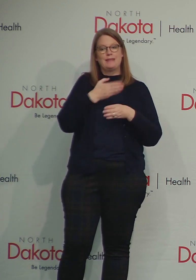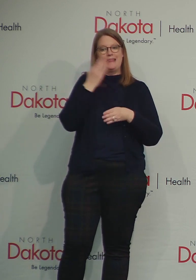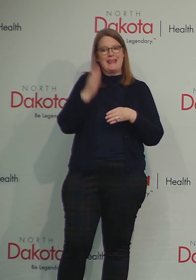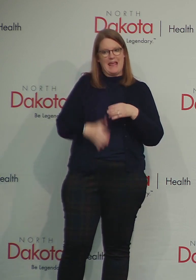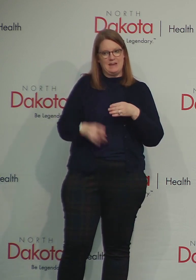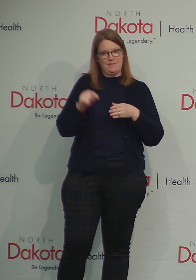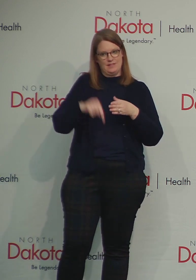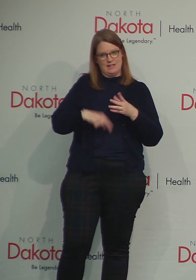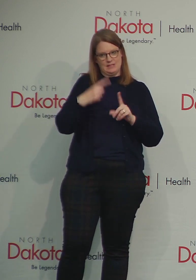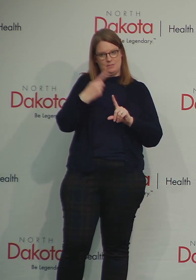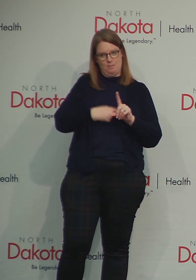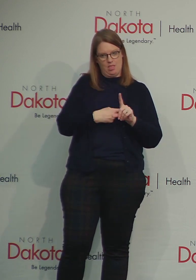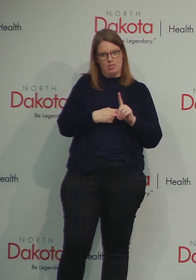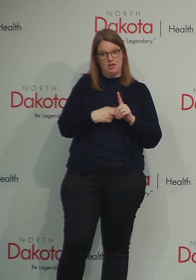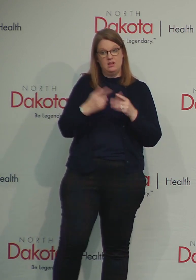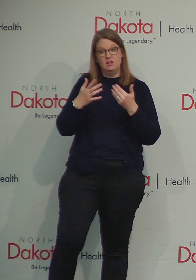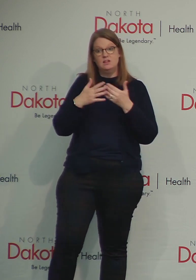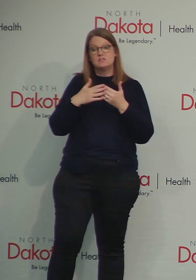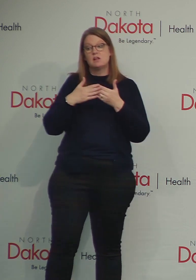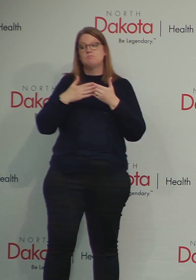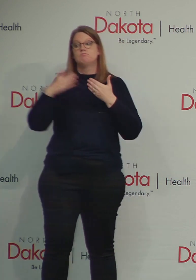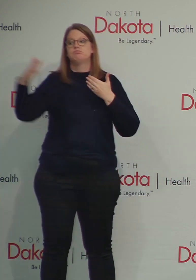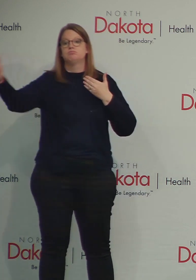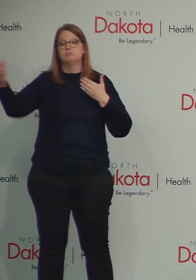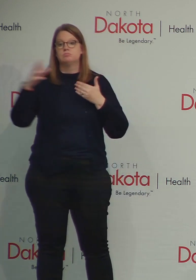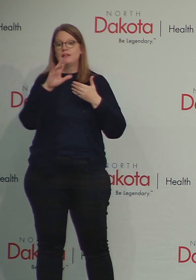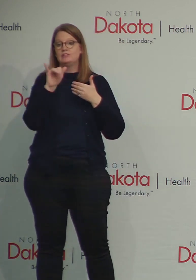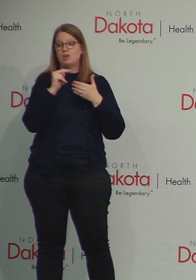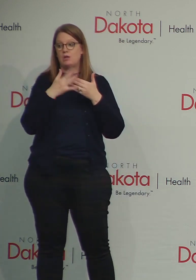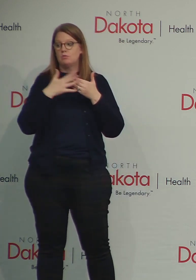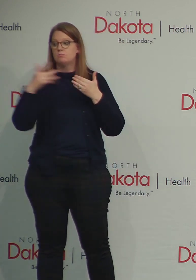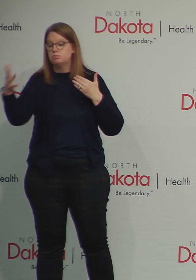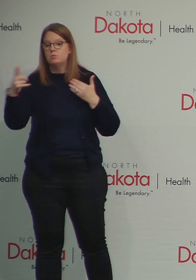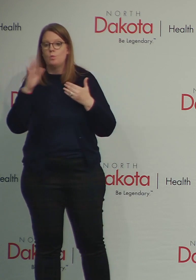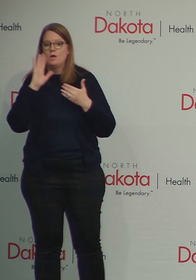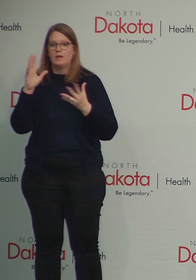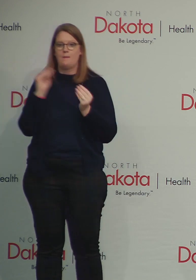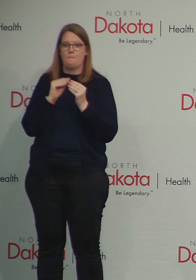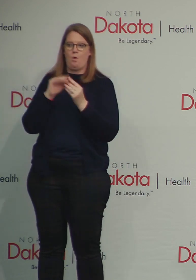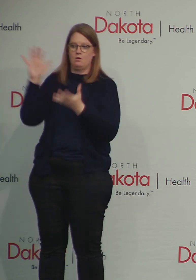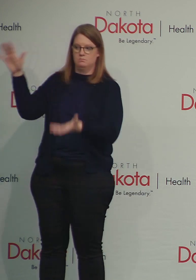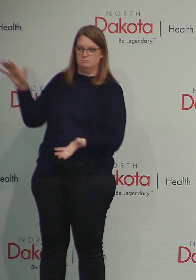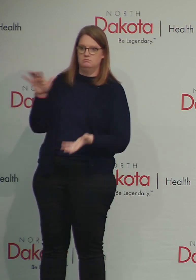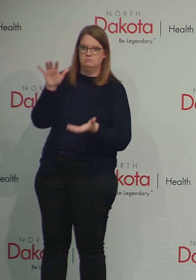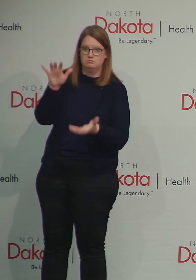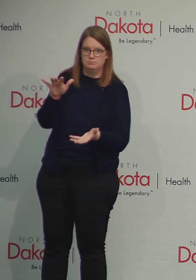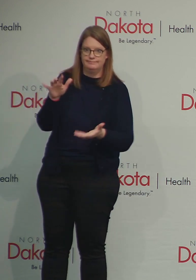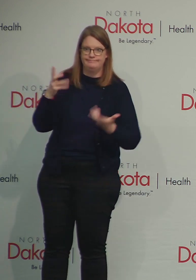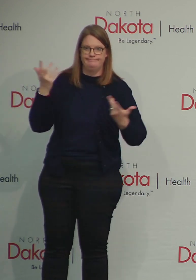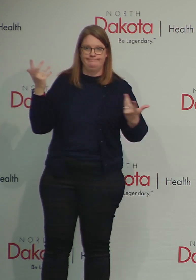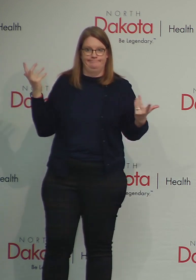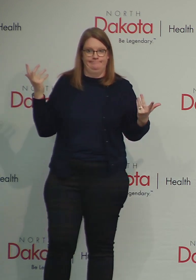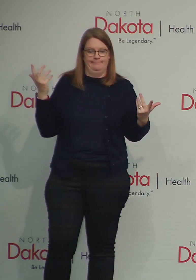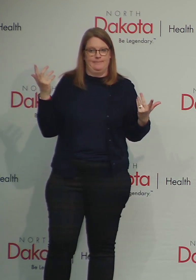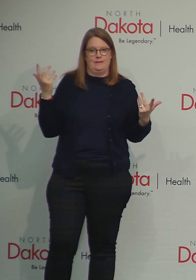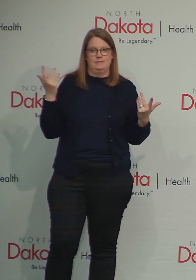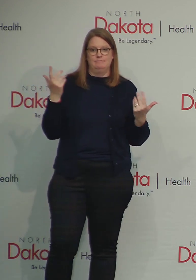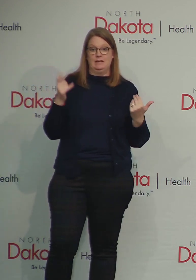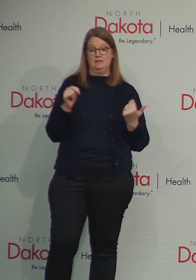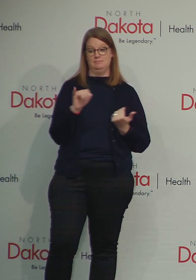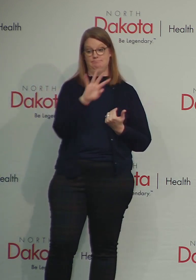there will be subsequent doses after December. We don't really know what the expected uptake is going to be